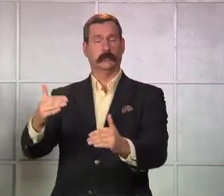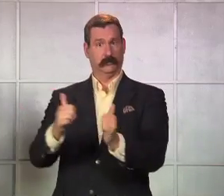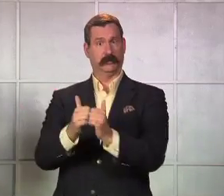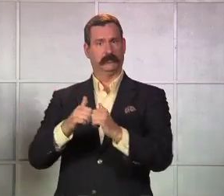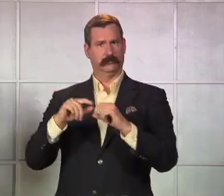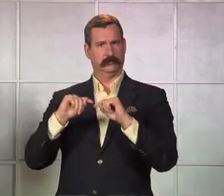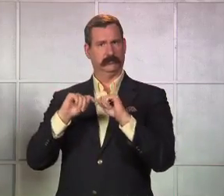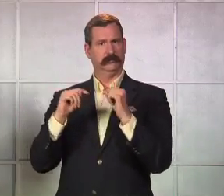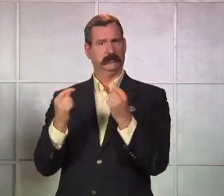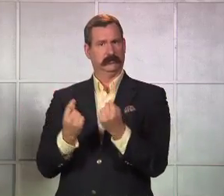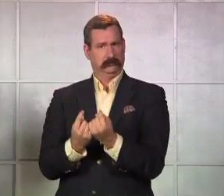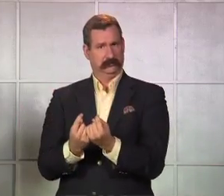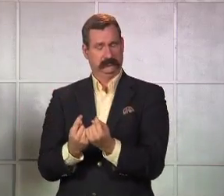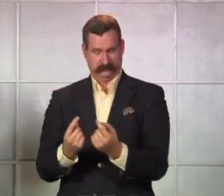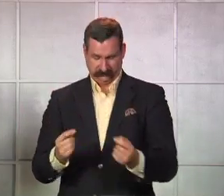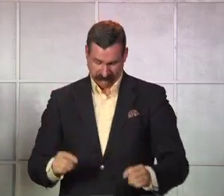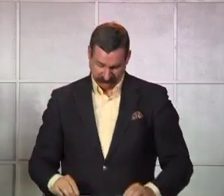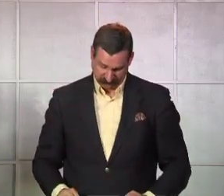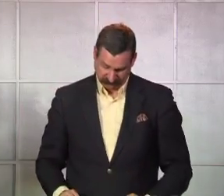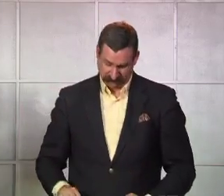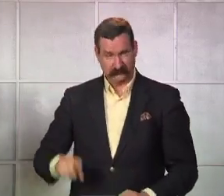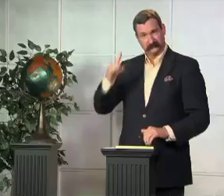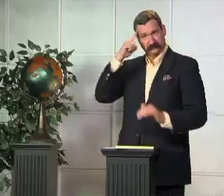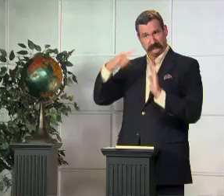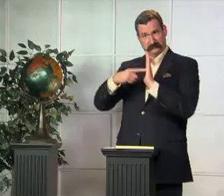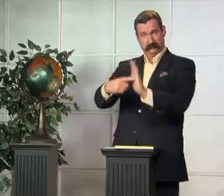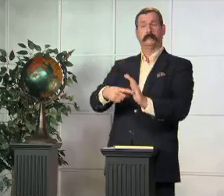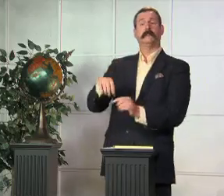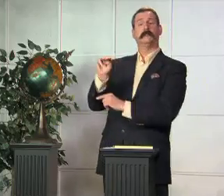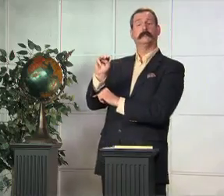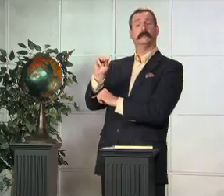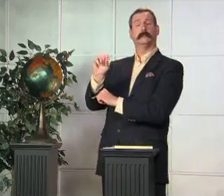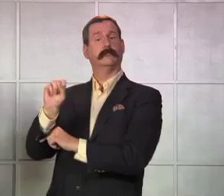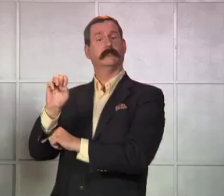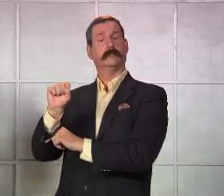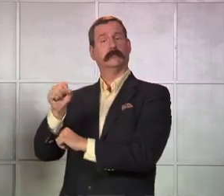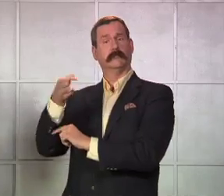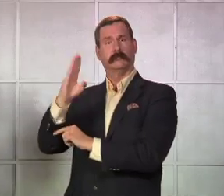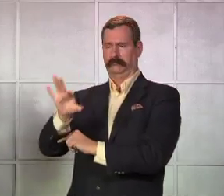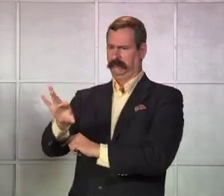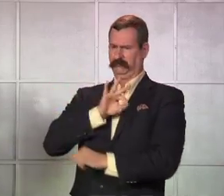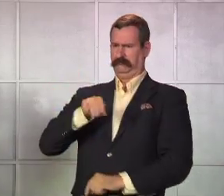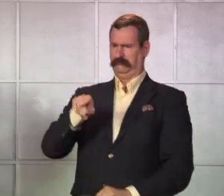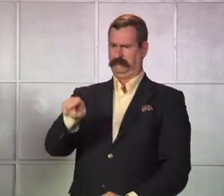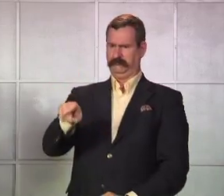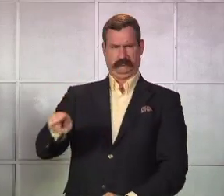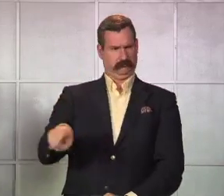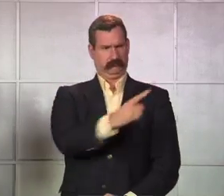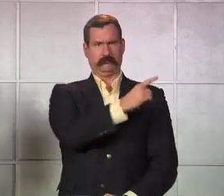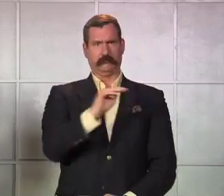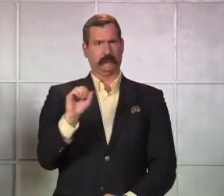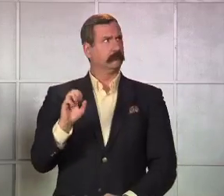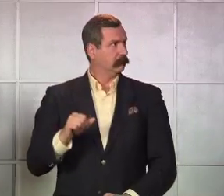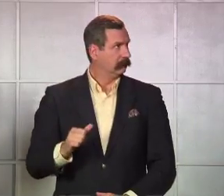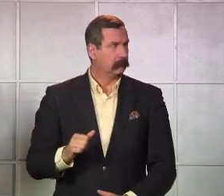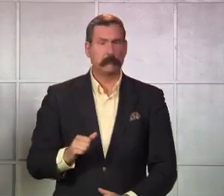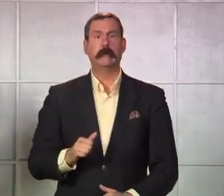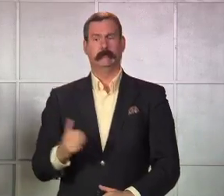together as a team. One example is Moses. When God chose Moses to